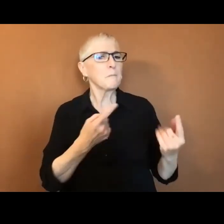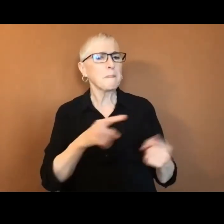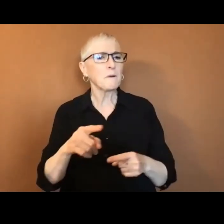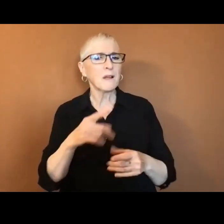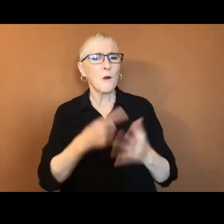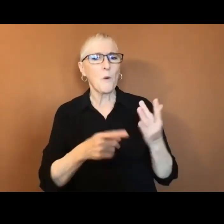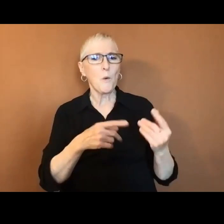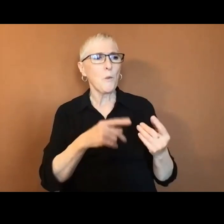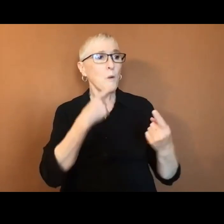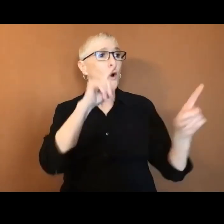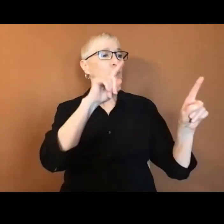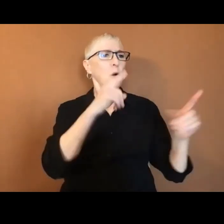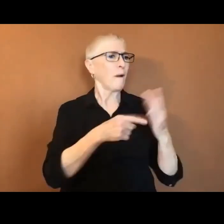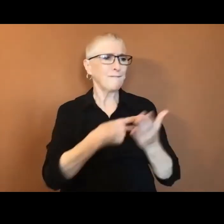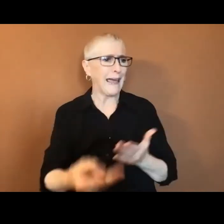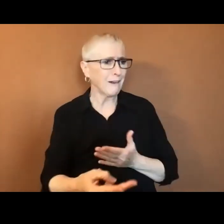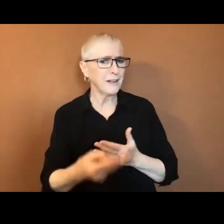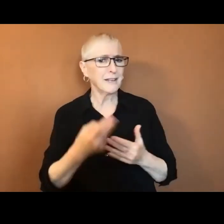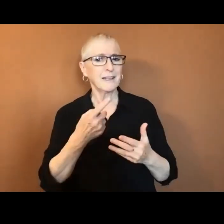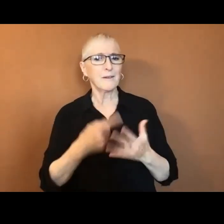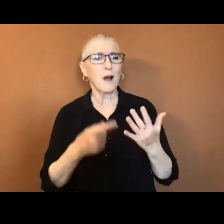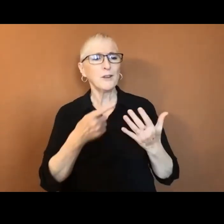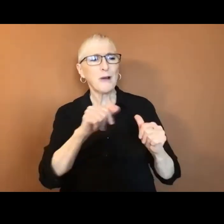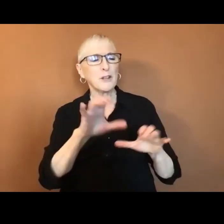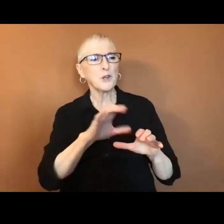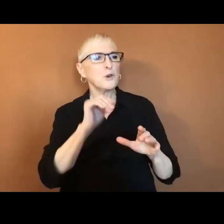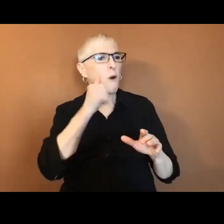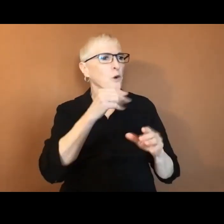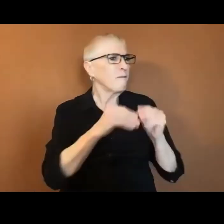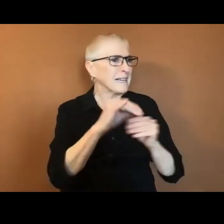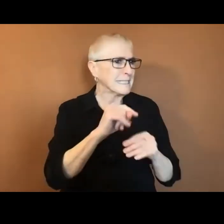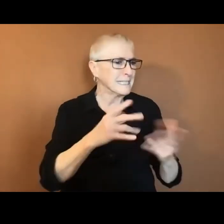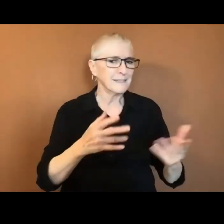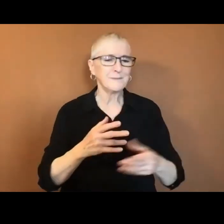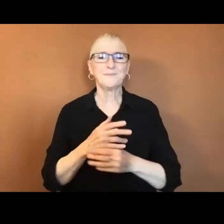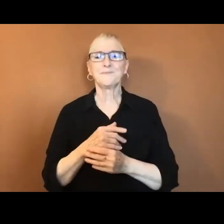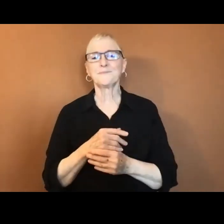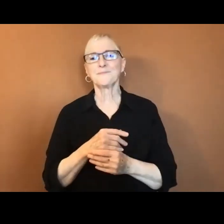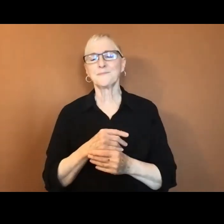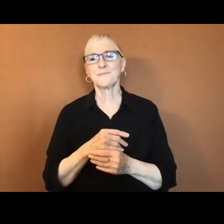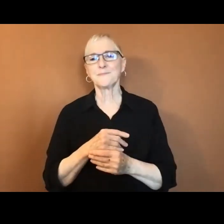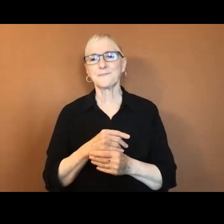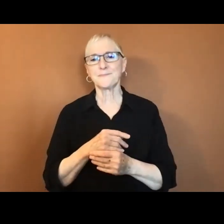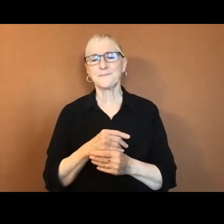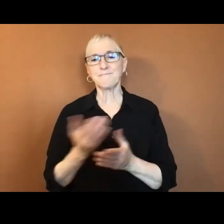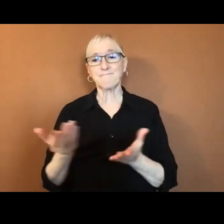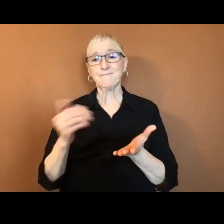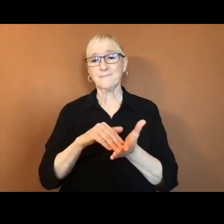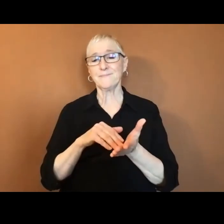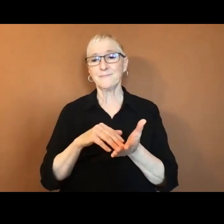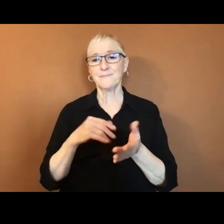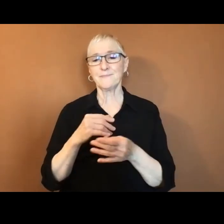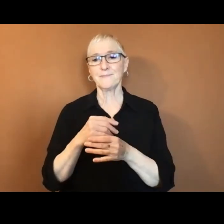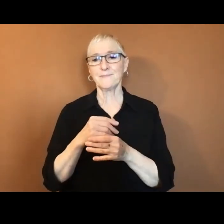and what totally failed and what they're trying to do to fix it the next day. So it's, again, I think that's